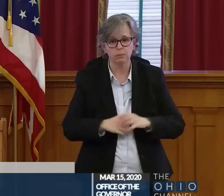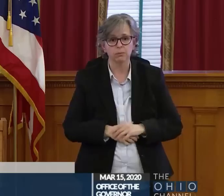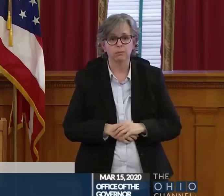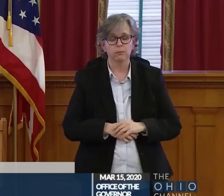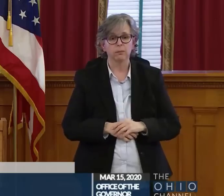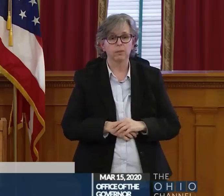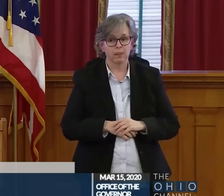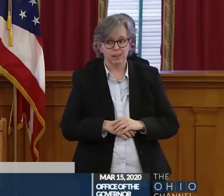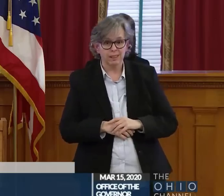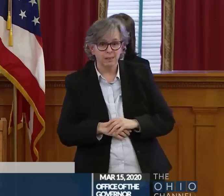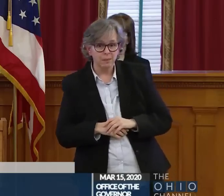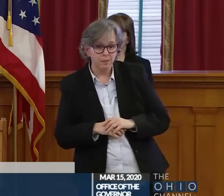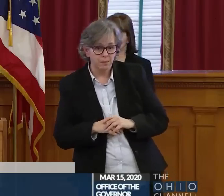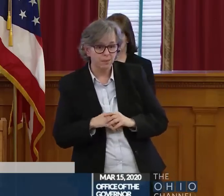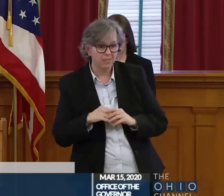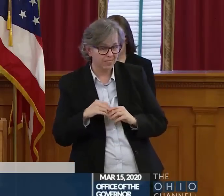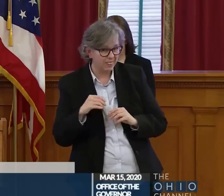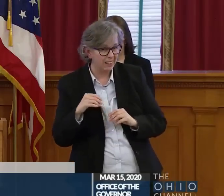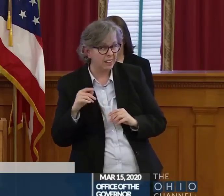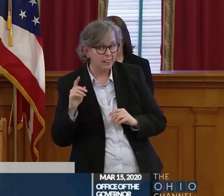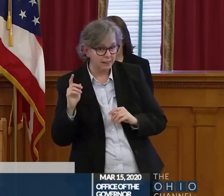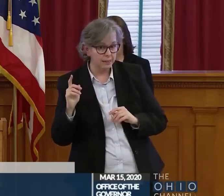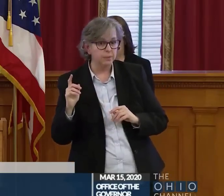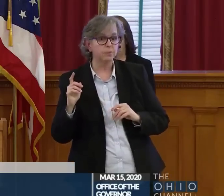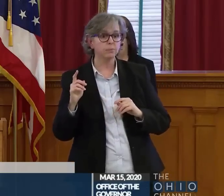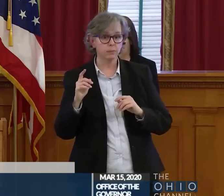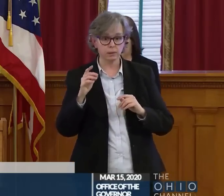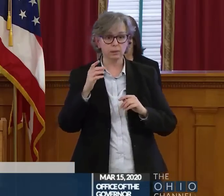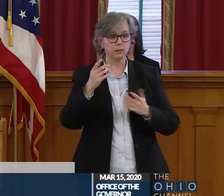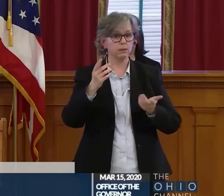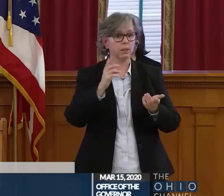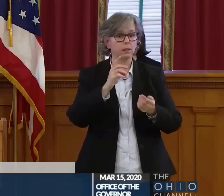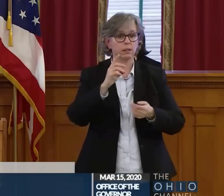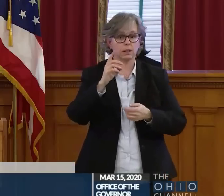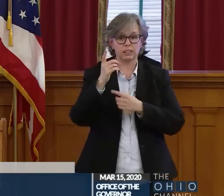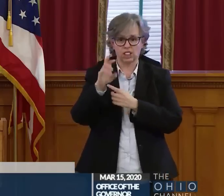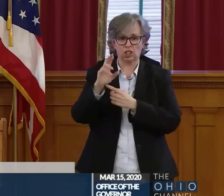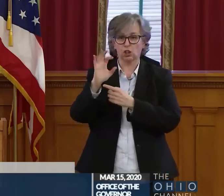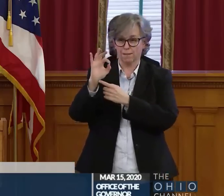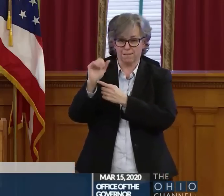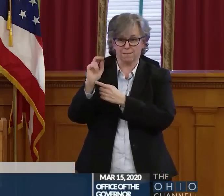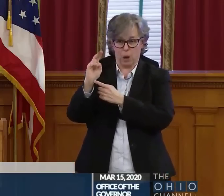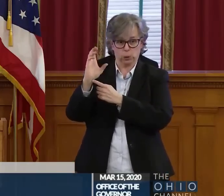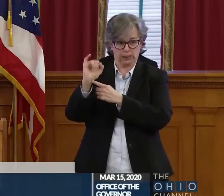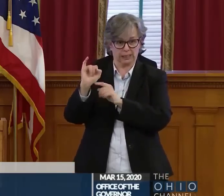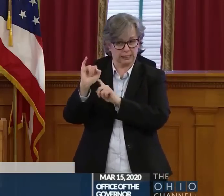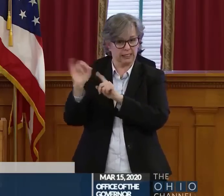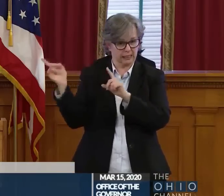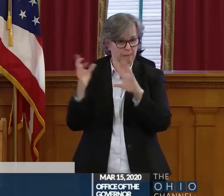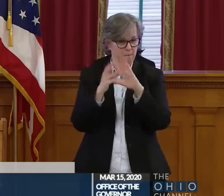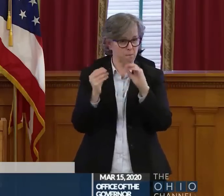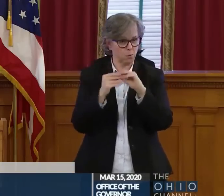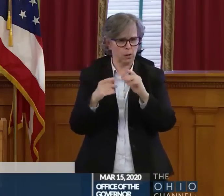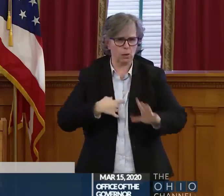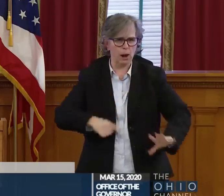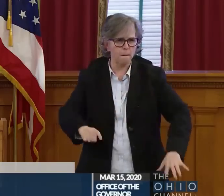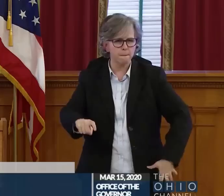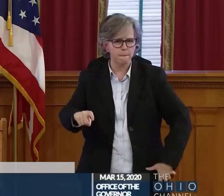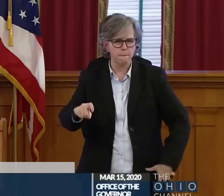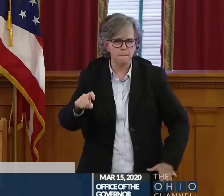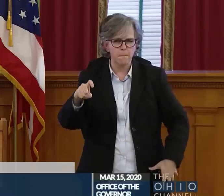What they are saying is, and what Dr. Fauci said today is, we need to do all of this, and every day